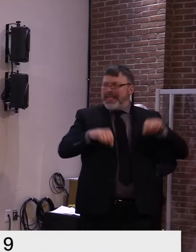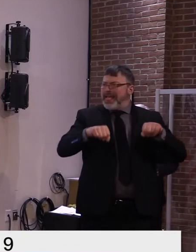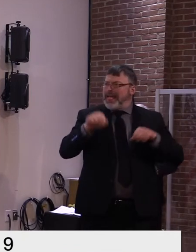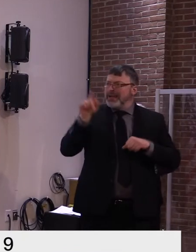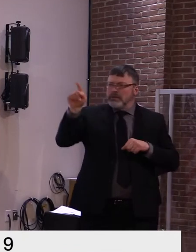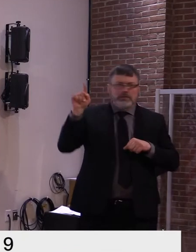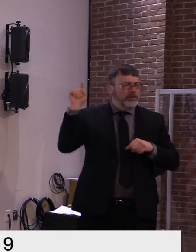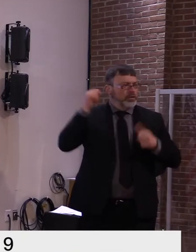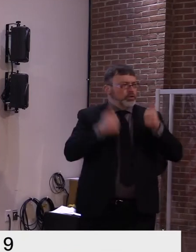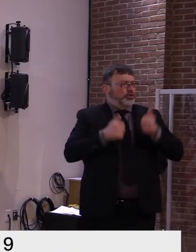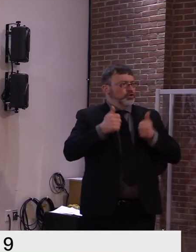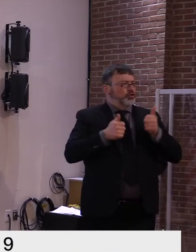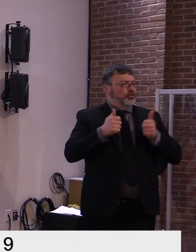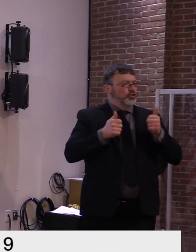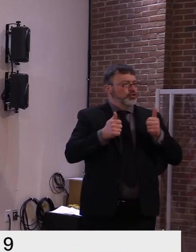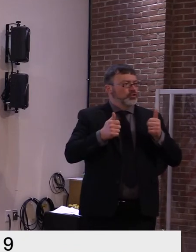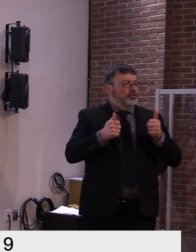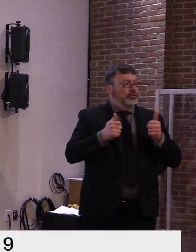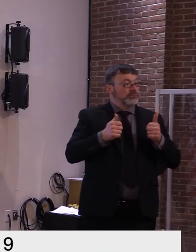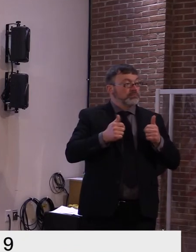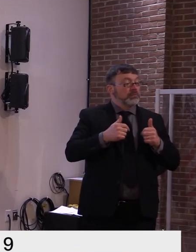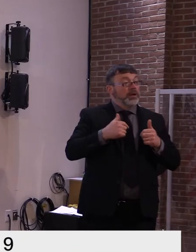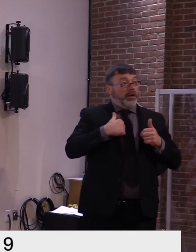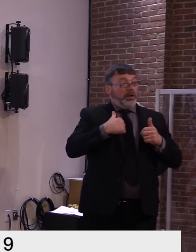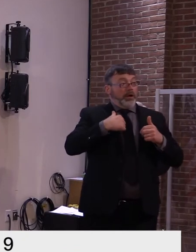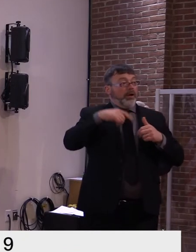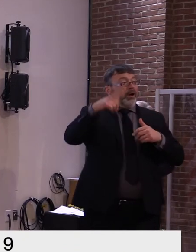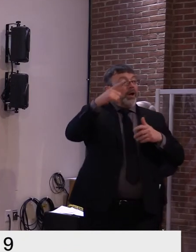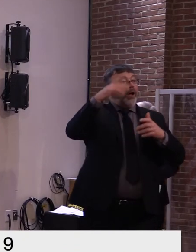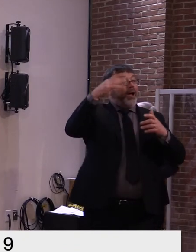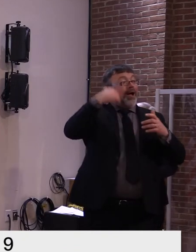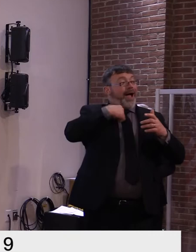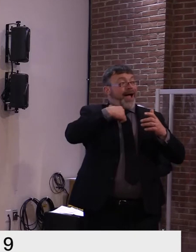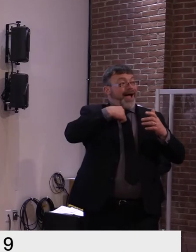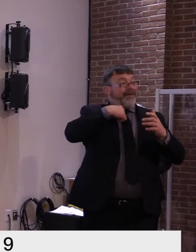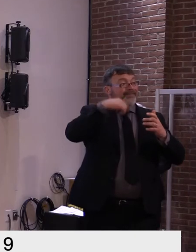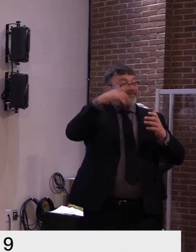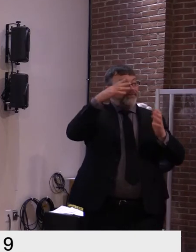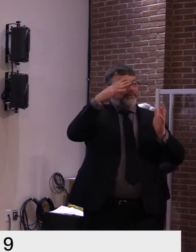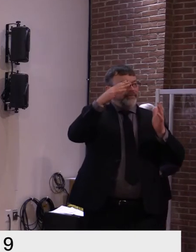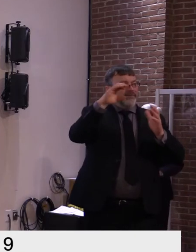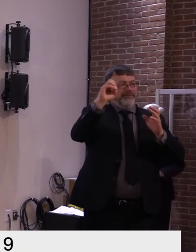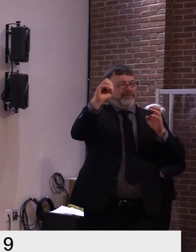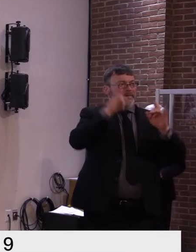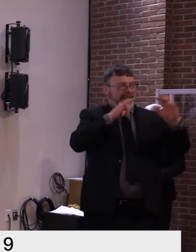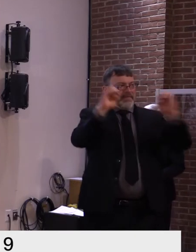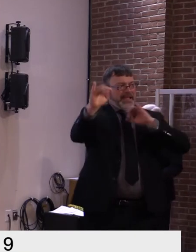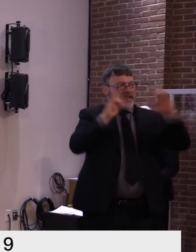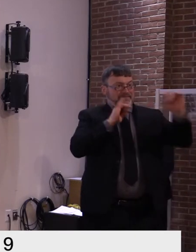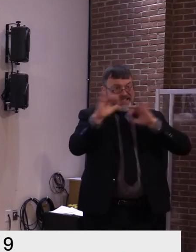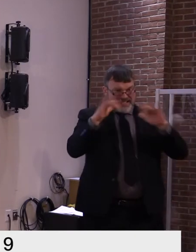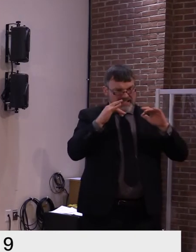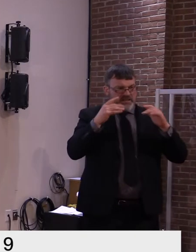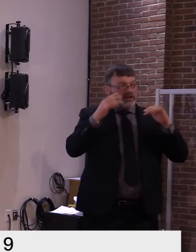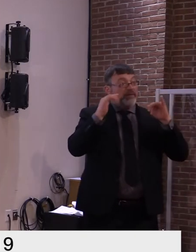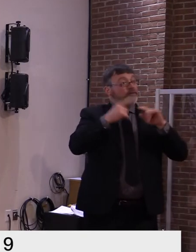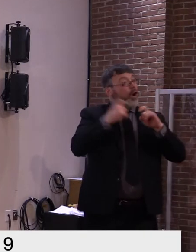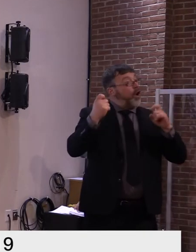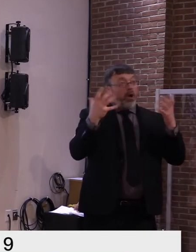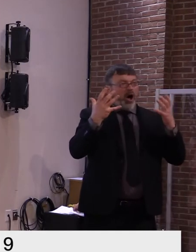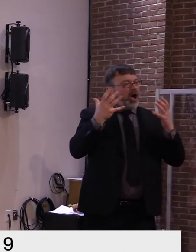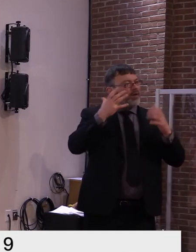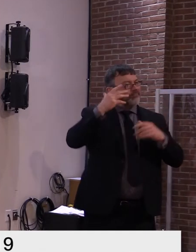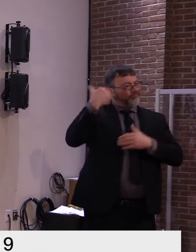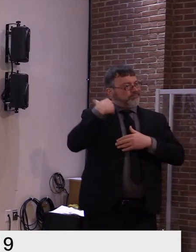a lot of email about that busload of people who returned from that protest on Wednesday, and the images that